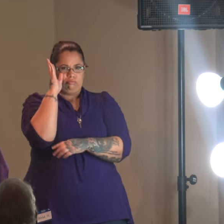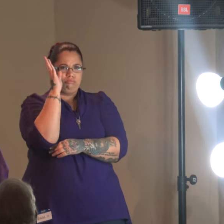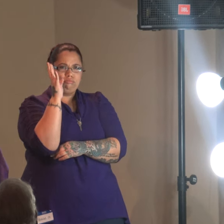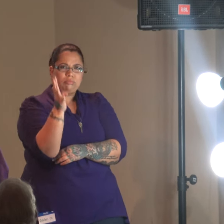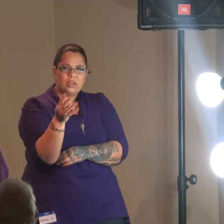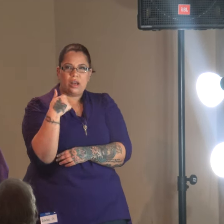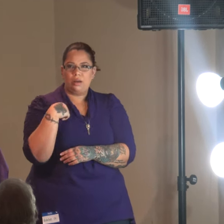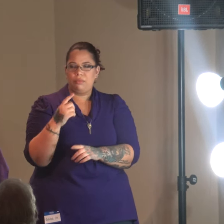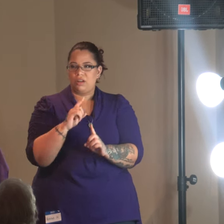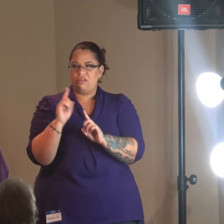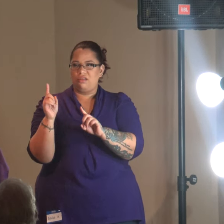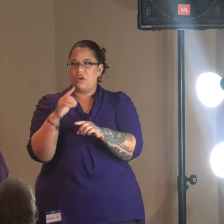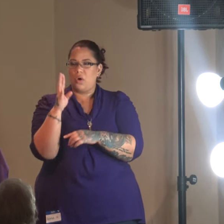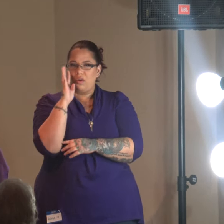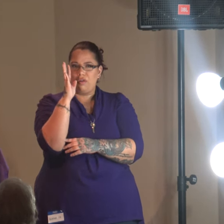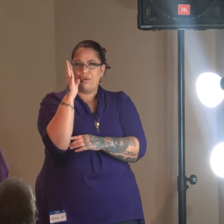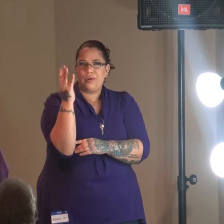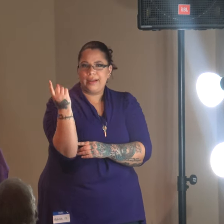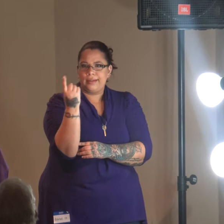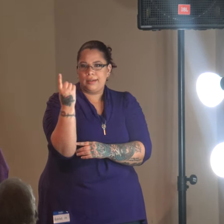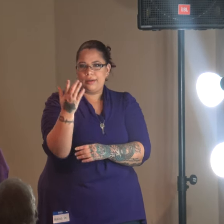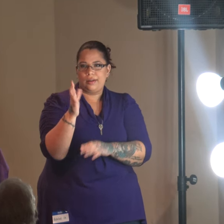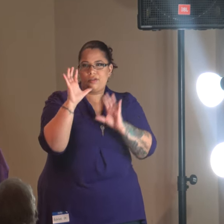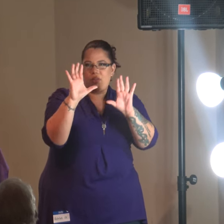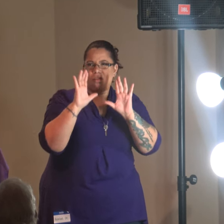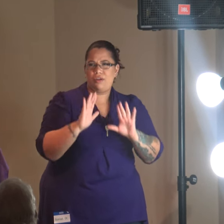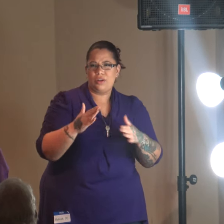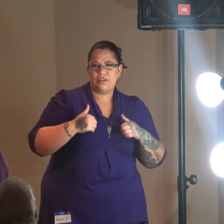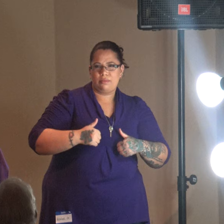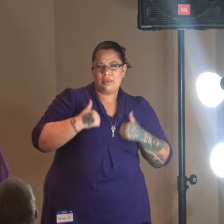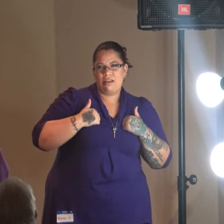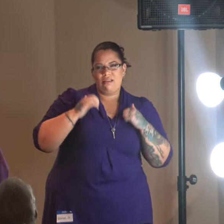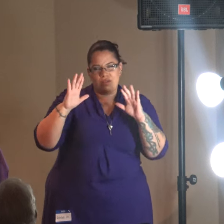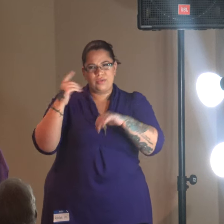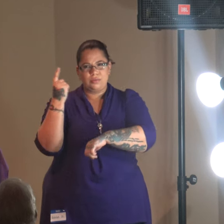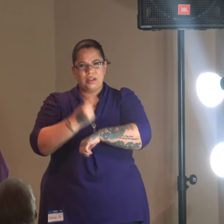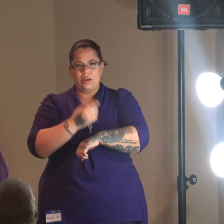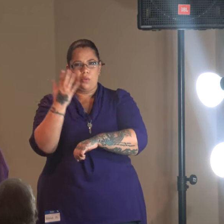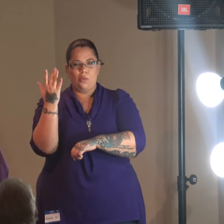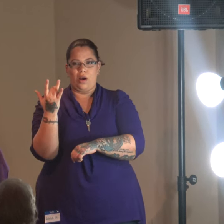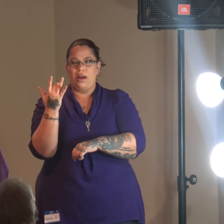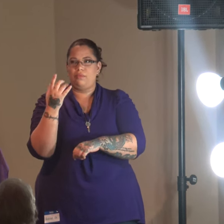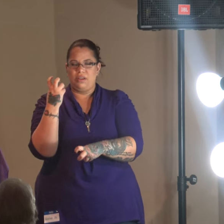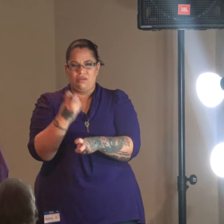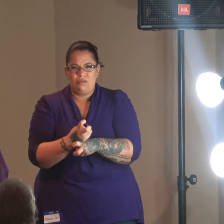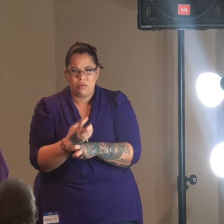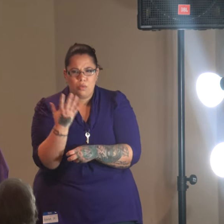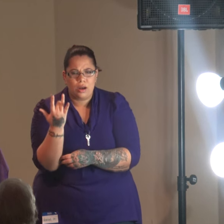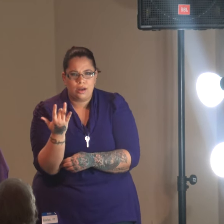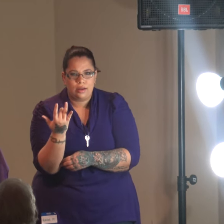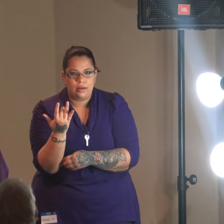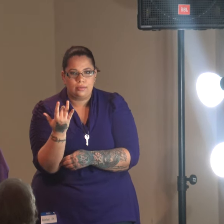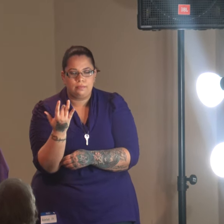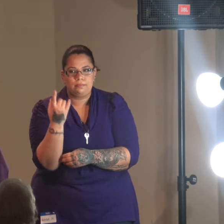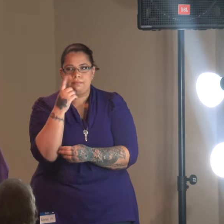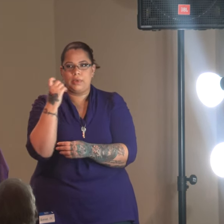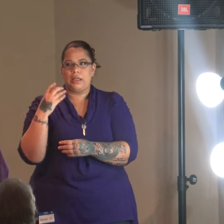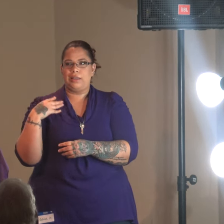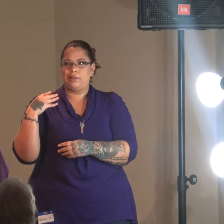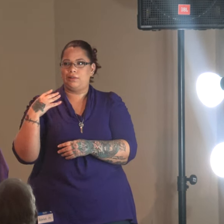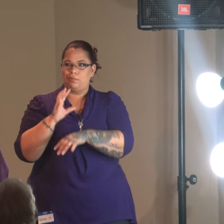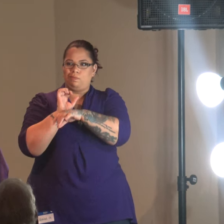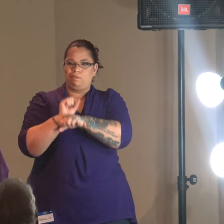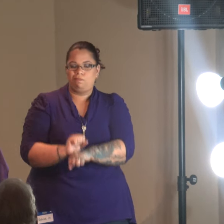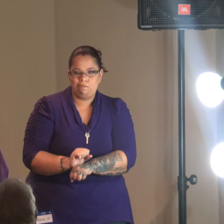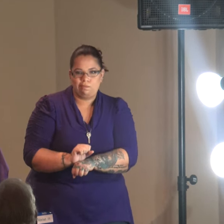I'm going to go out and create an awesome life and an awesome day. Why does it have to be heavy? Because we've conditioned ourselves. So how do